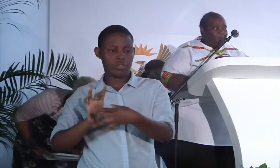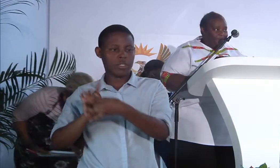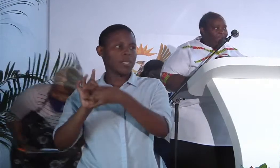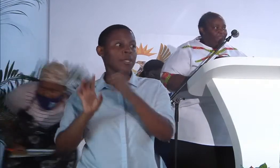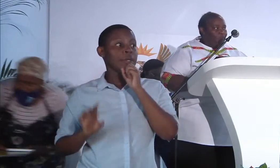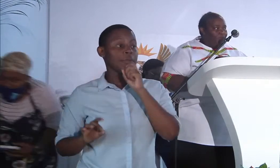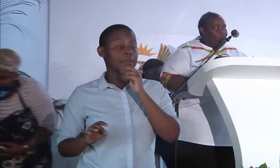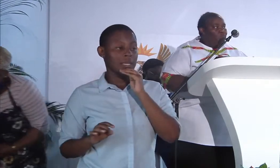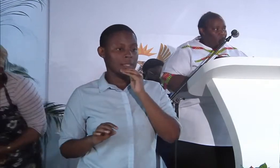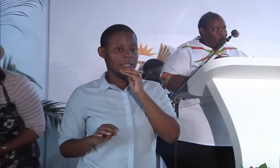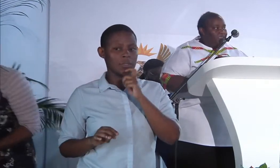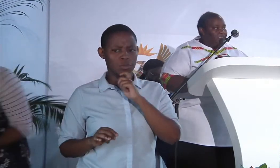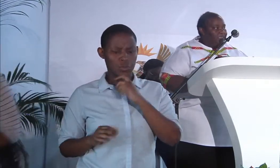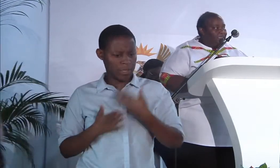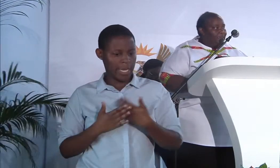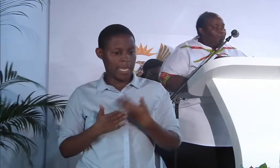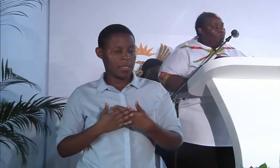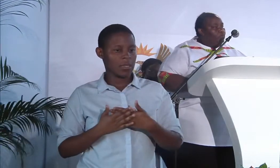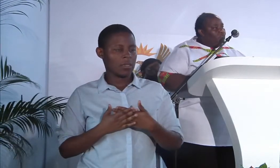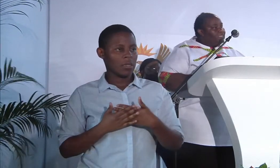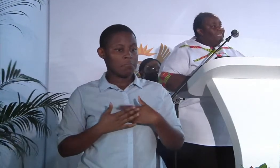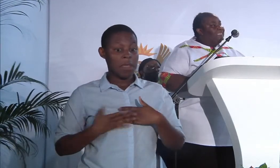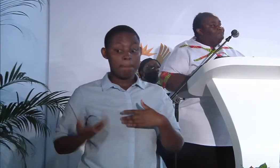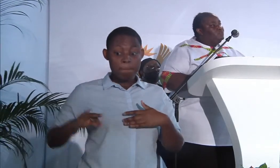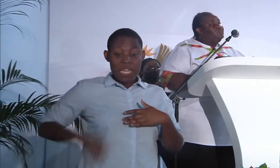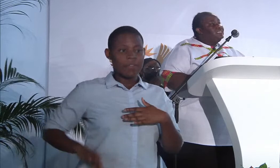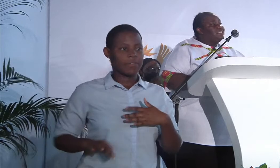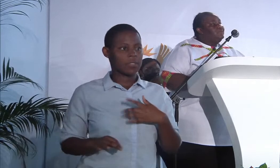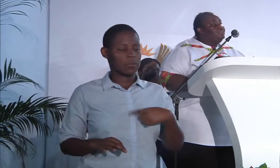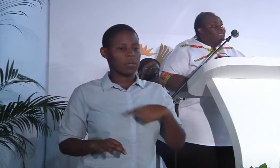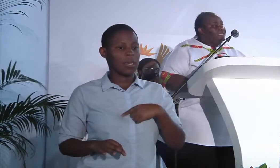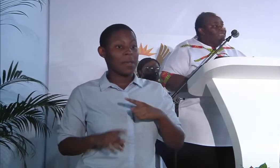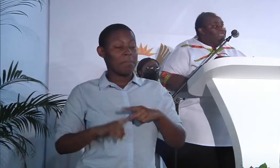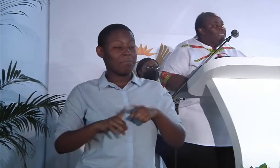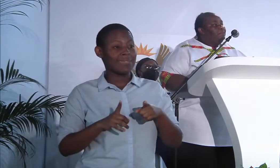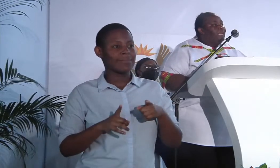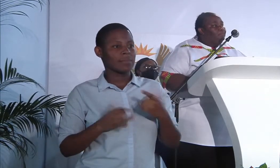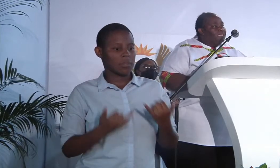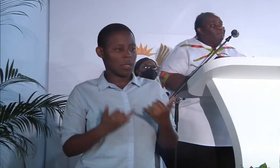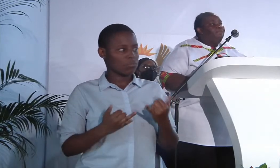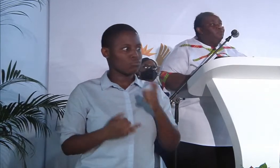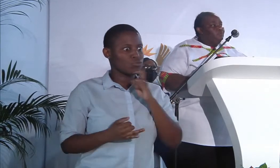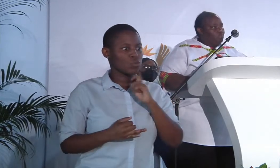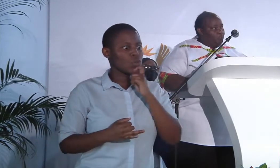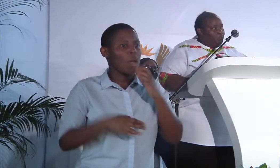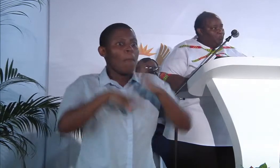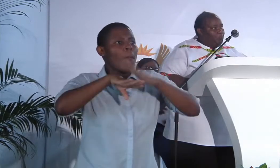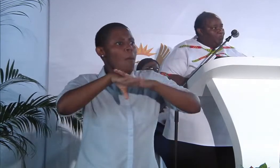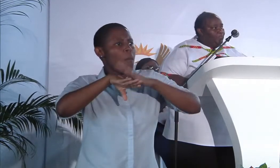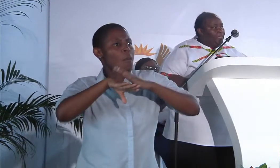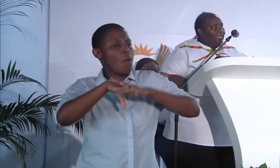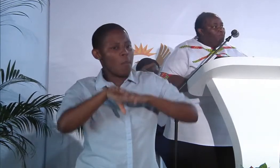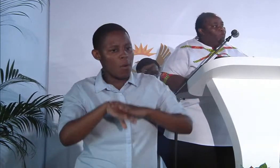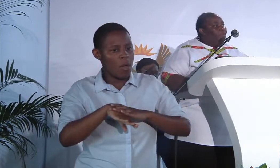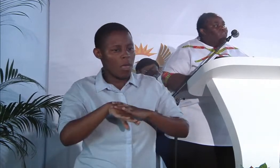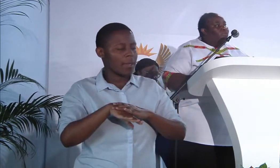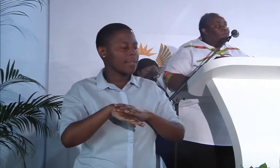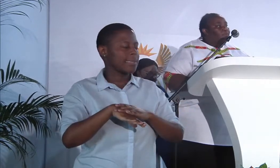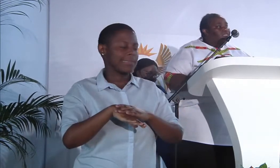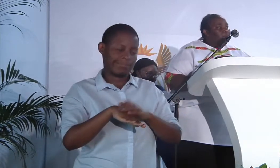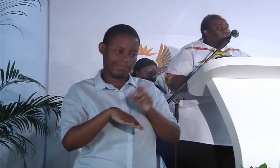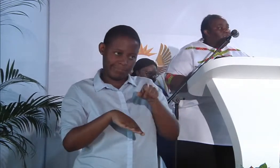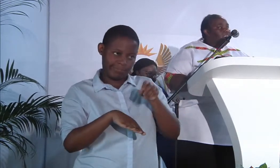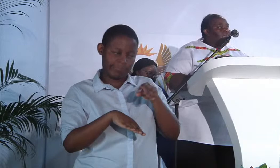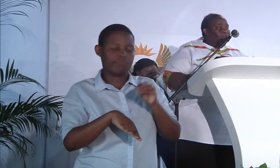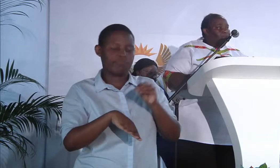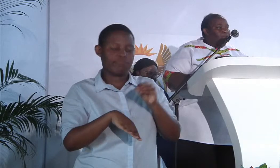our benefit when we use it. But when you start abusing something, it becomes harmful to you. And when we are talking about